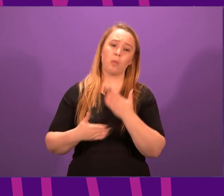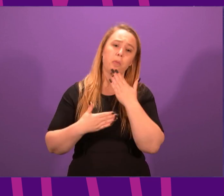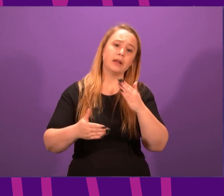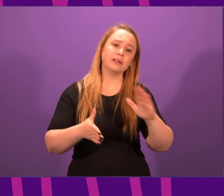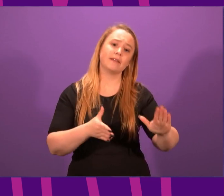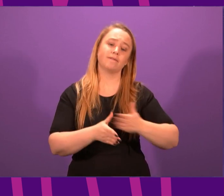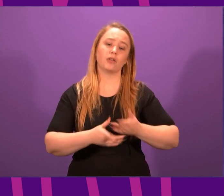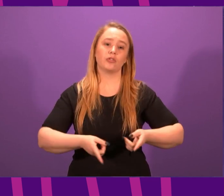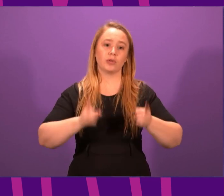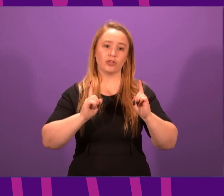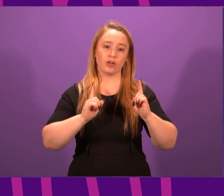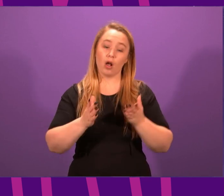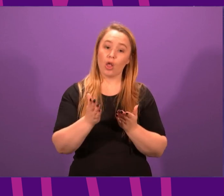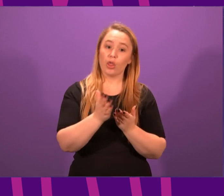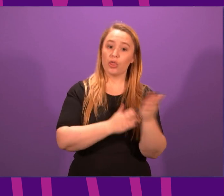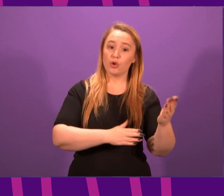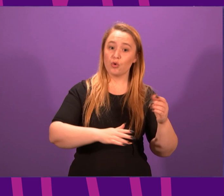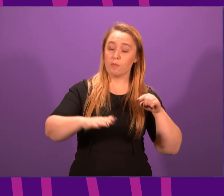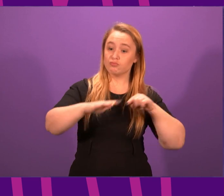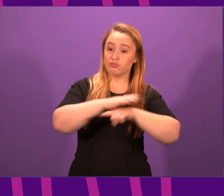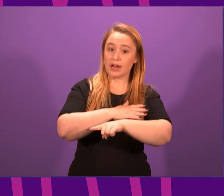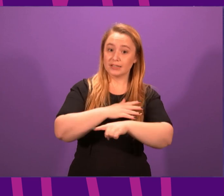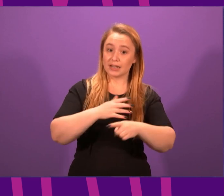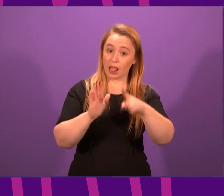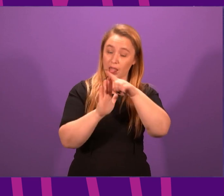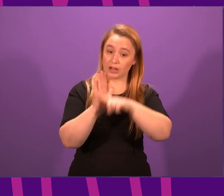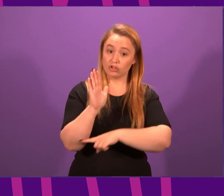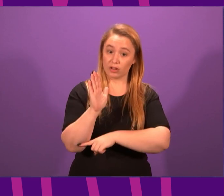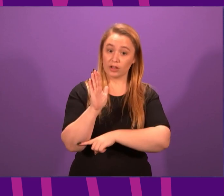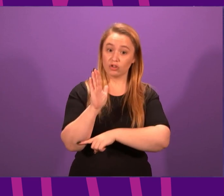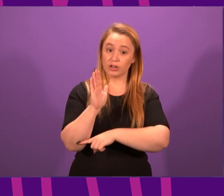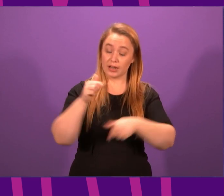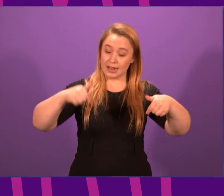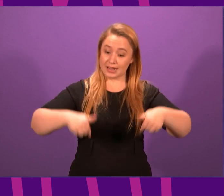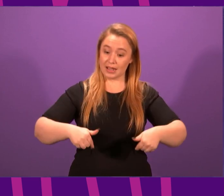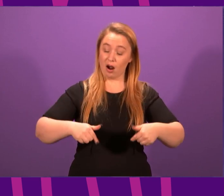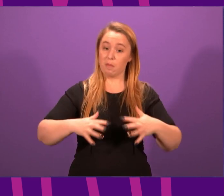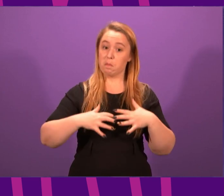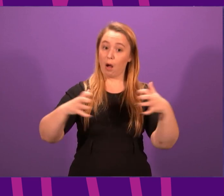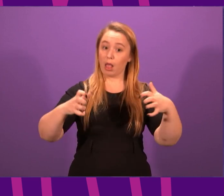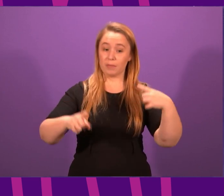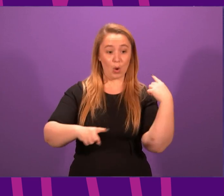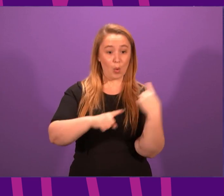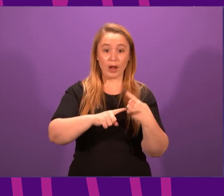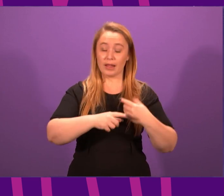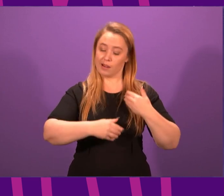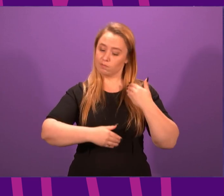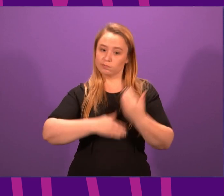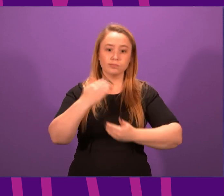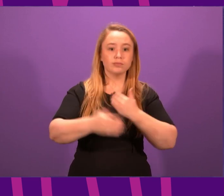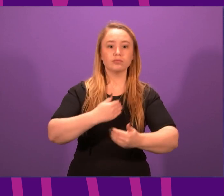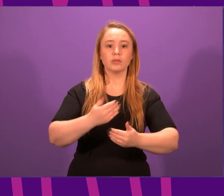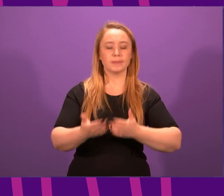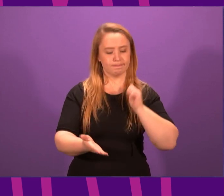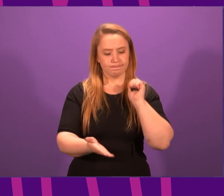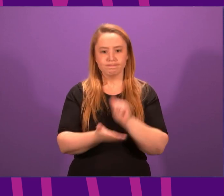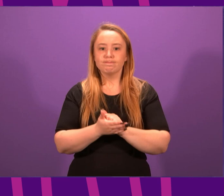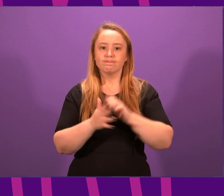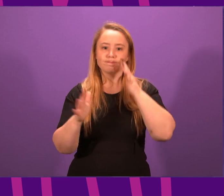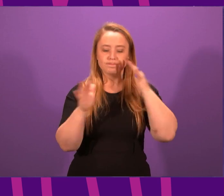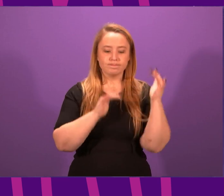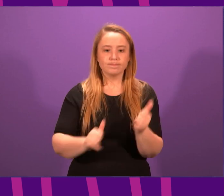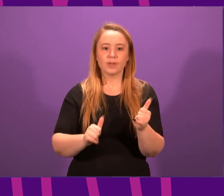the Brexit legislation, we were able to do things in this Parliament quickly that allowed proper scrutiny of